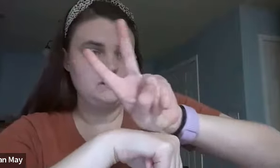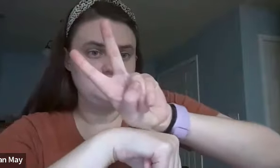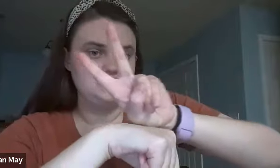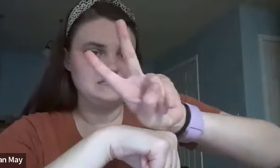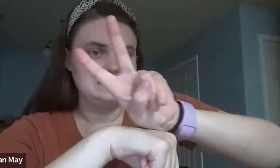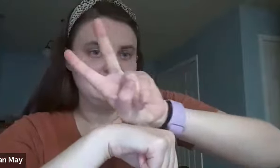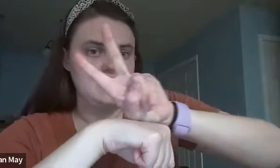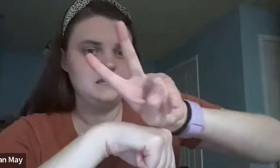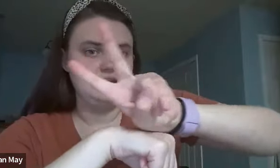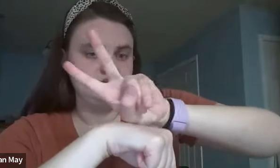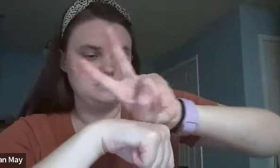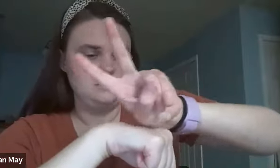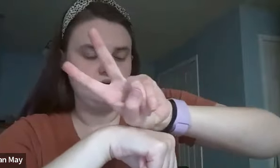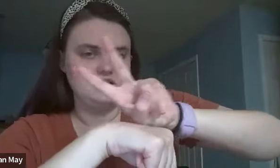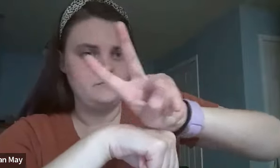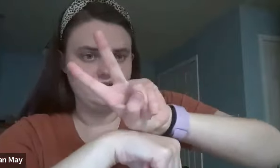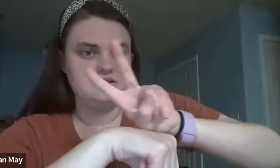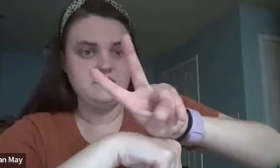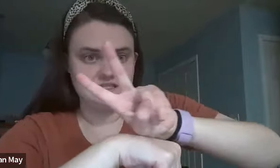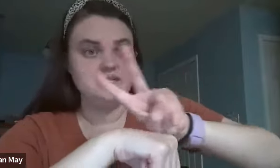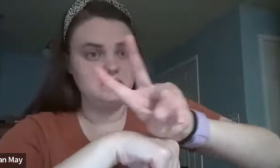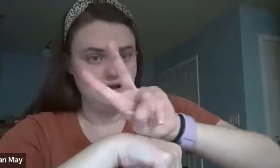to just slide in a circle on top of it. And this is vanilla.